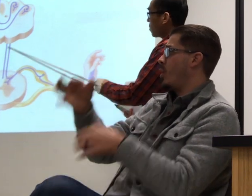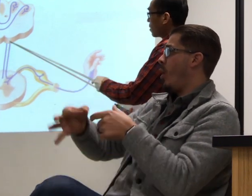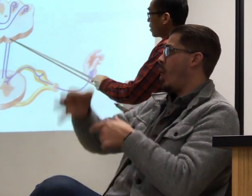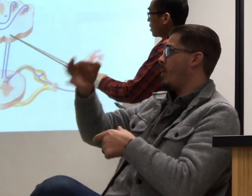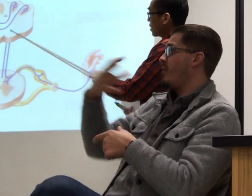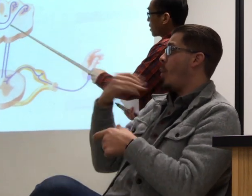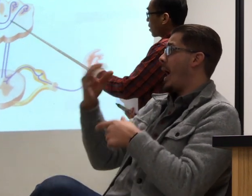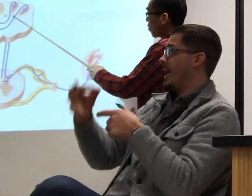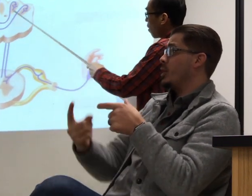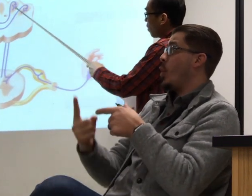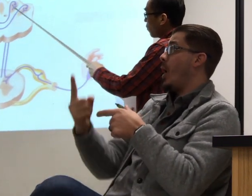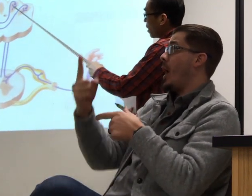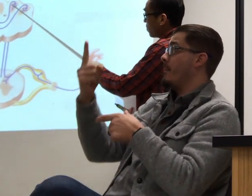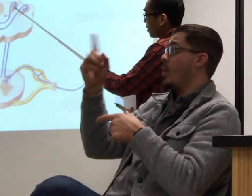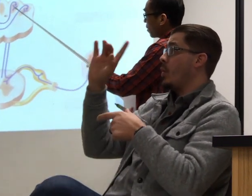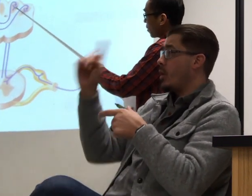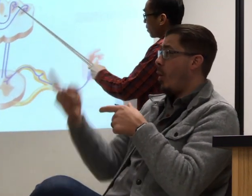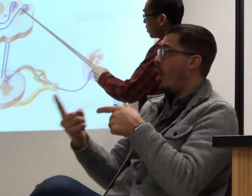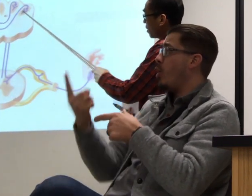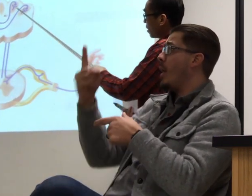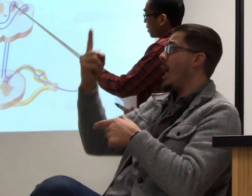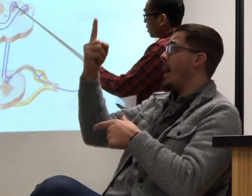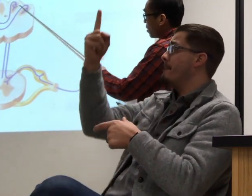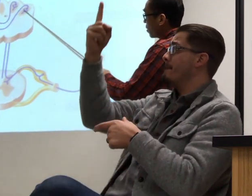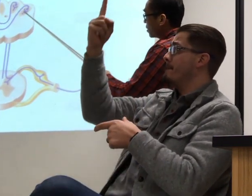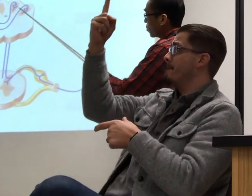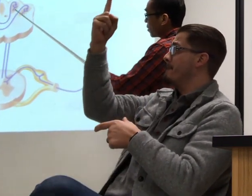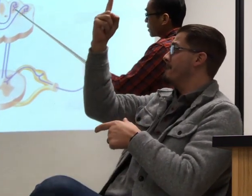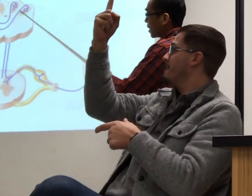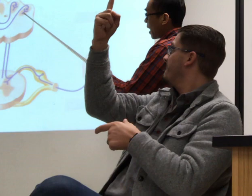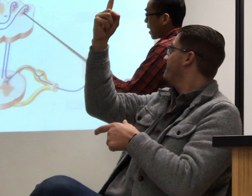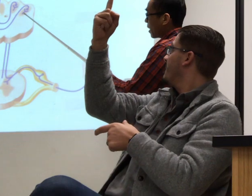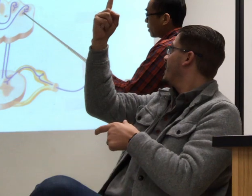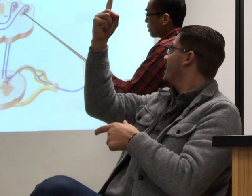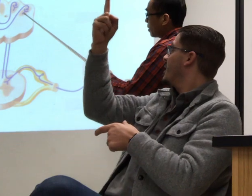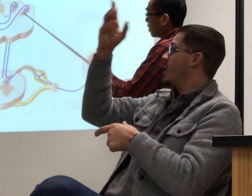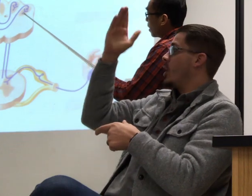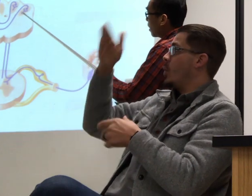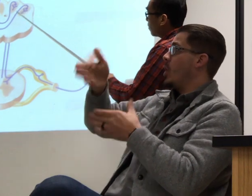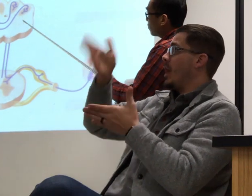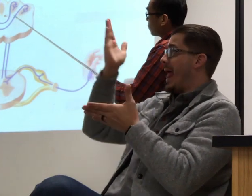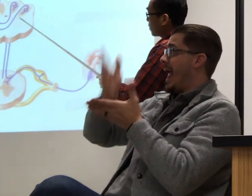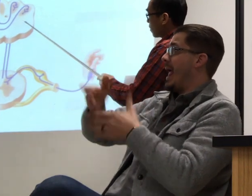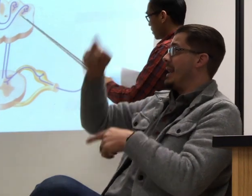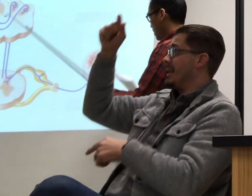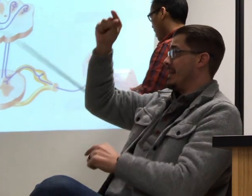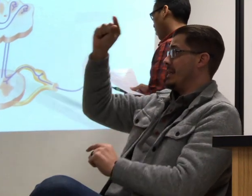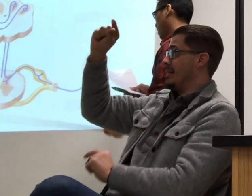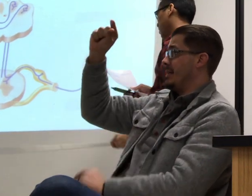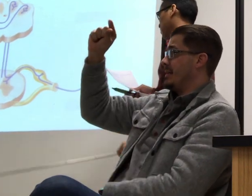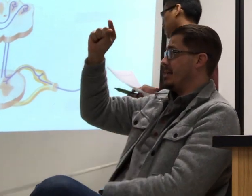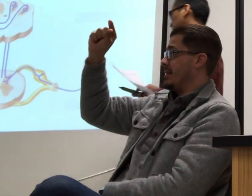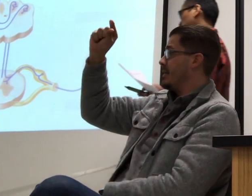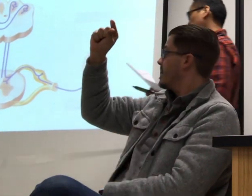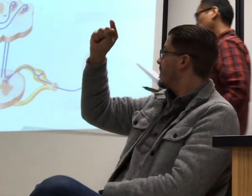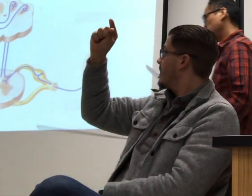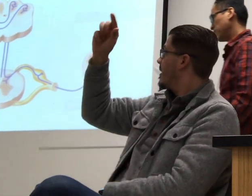go up. It's going to go all the way up here. Here is where it's going to end. This